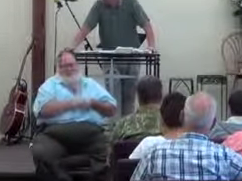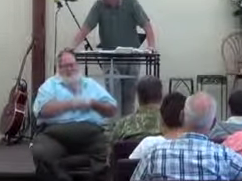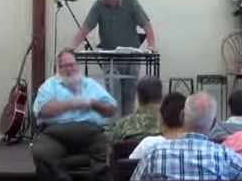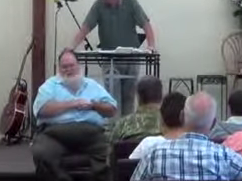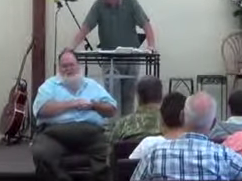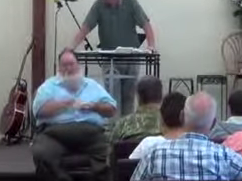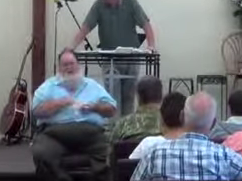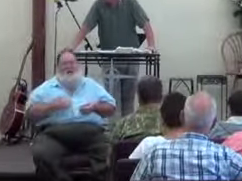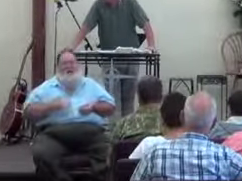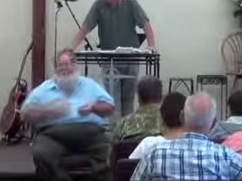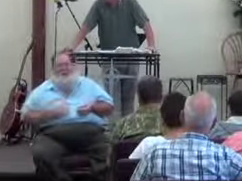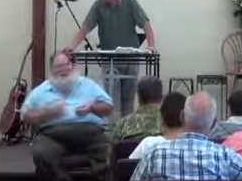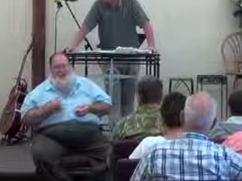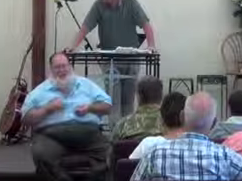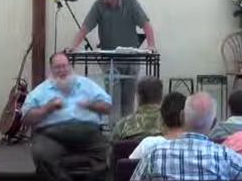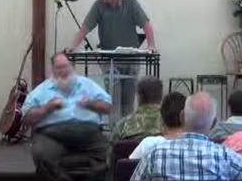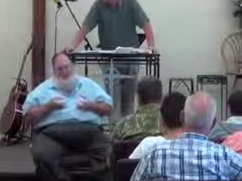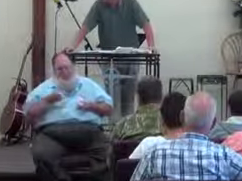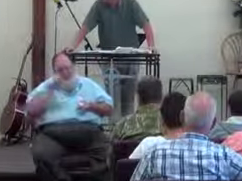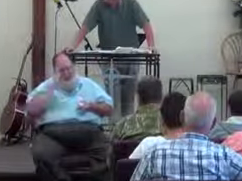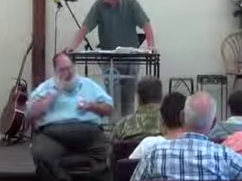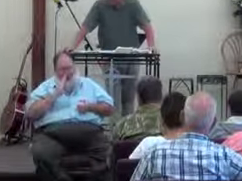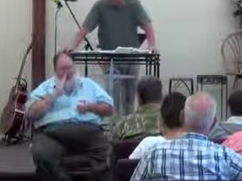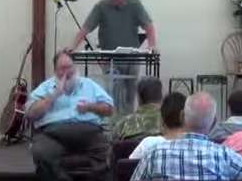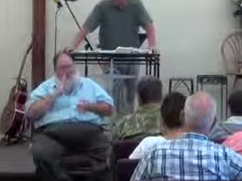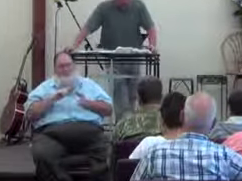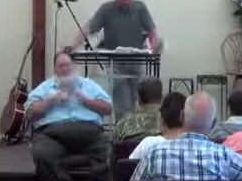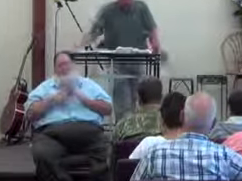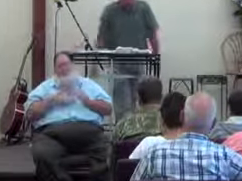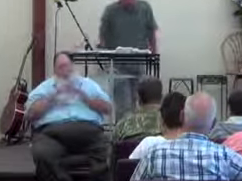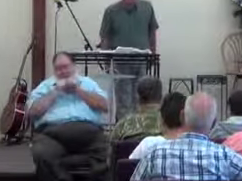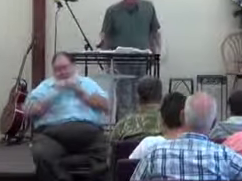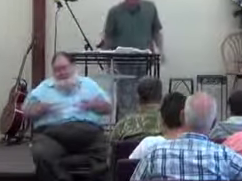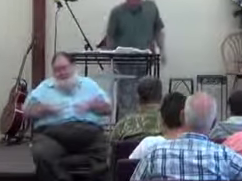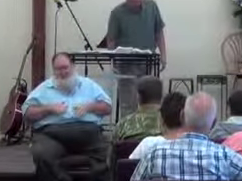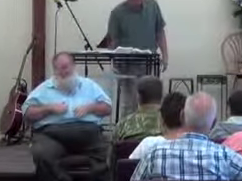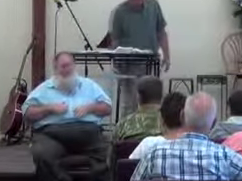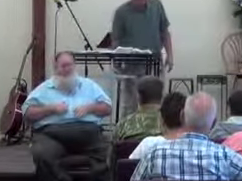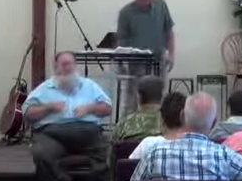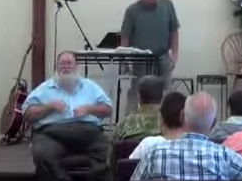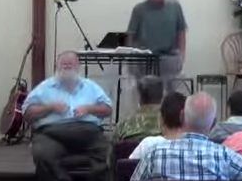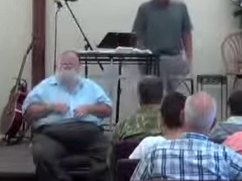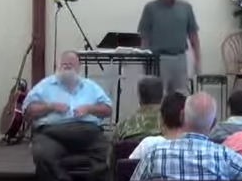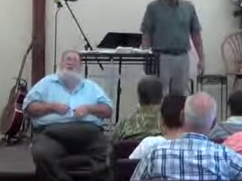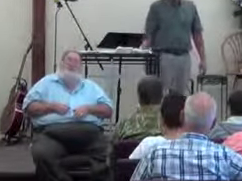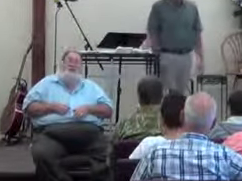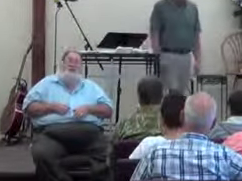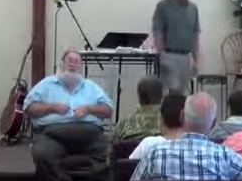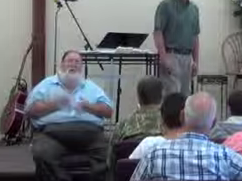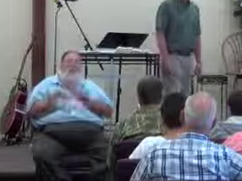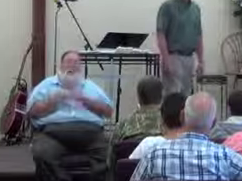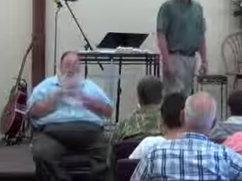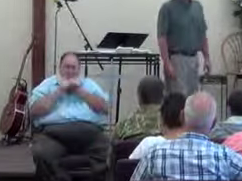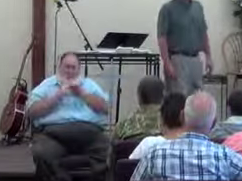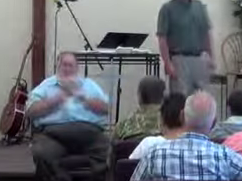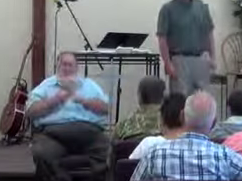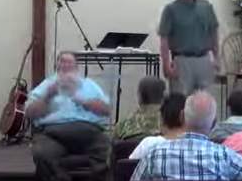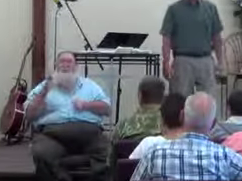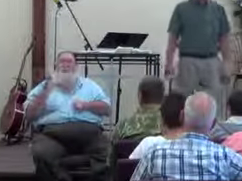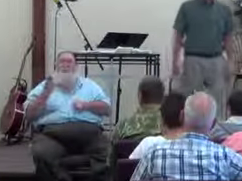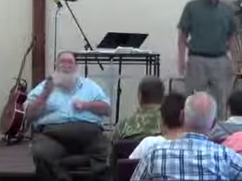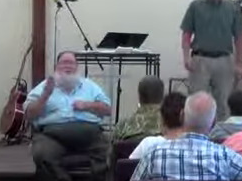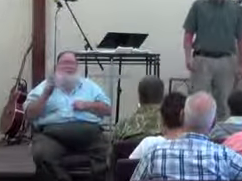source of blessings and us to realize that. Because He is the source, and so many times we don't realize that and we don't believe that. And I read a story about